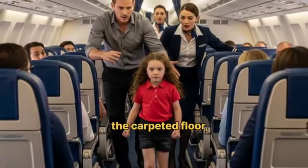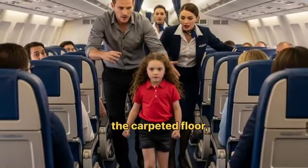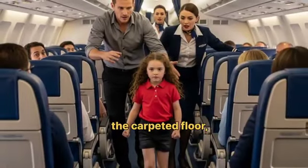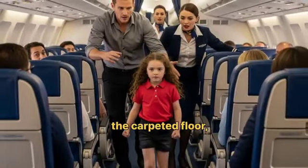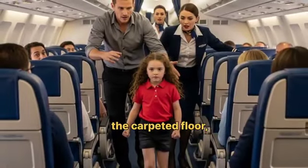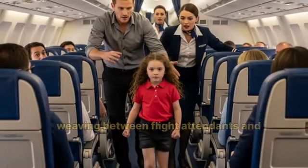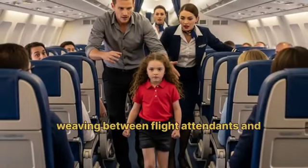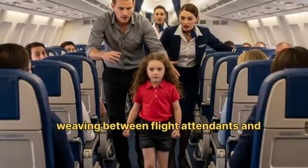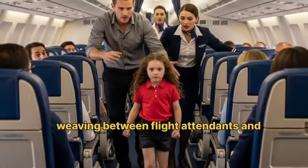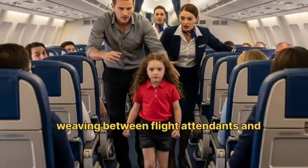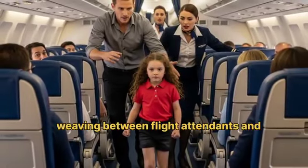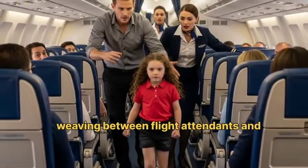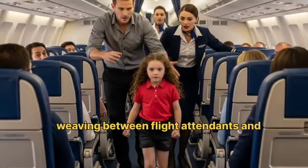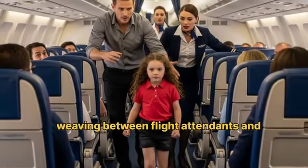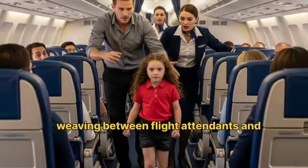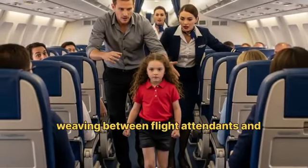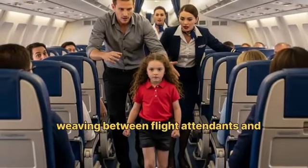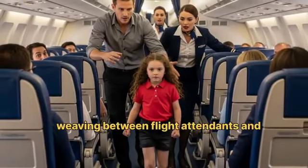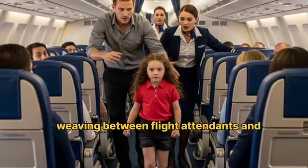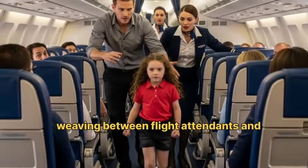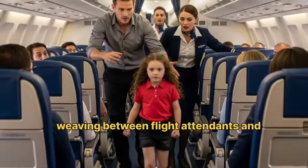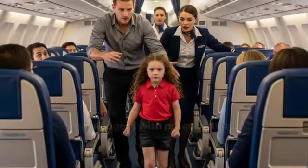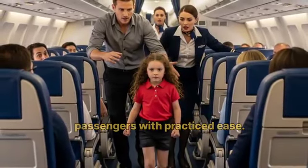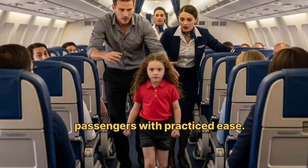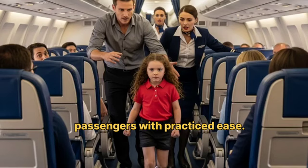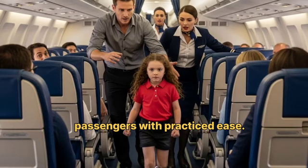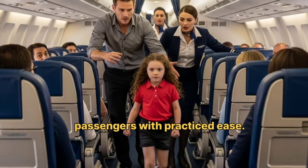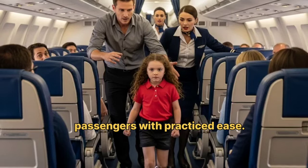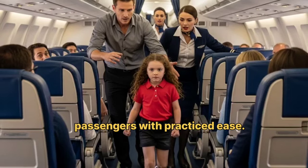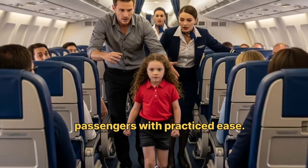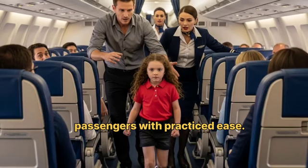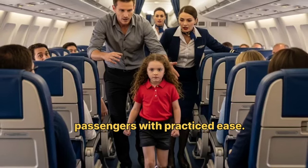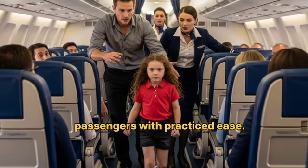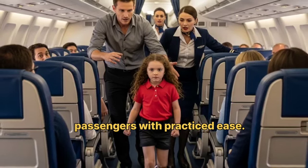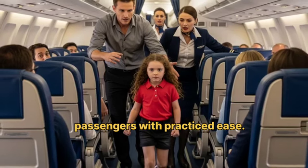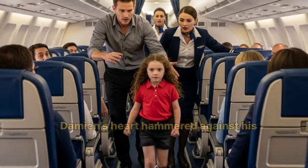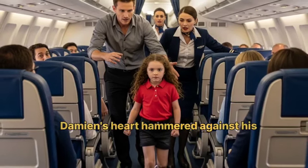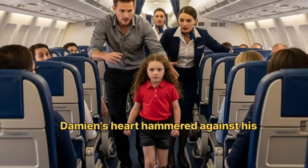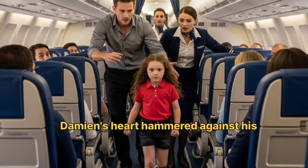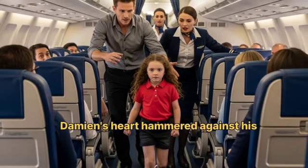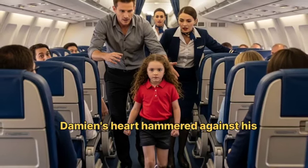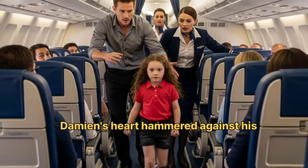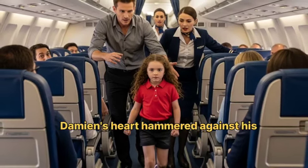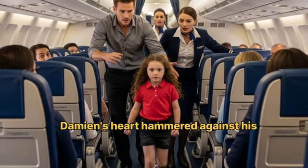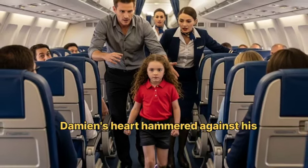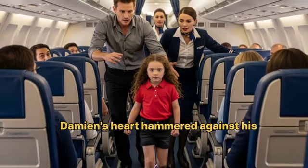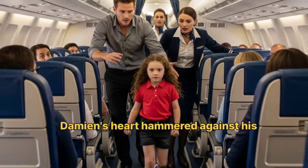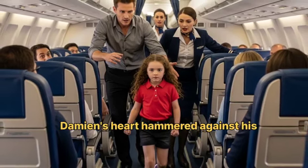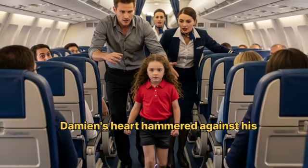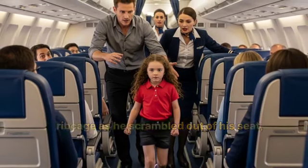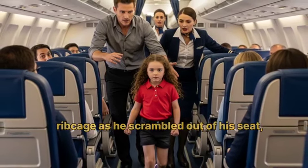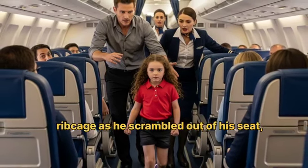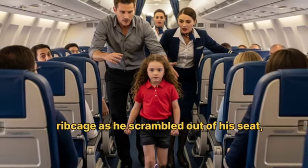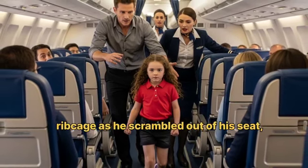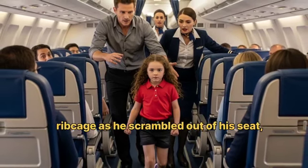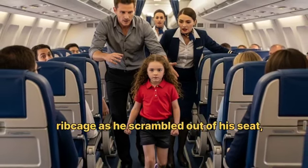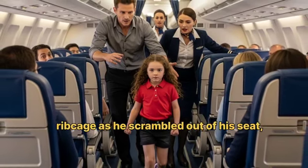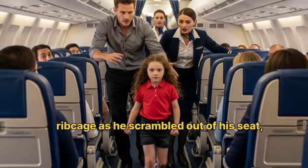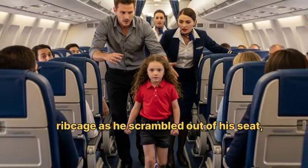carpeted floor, weaving between flight attendants and passengers with practiced ease. Damien's heart hammered against his ribcage as he scrambled